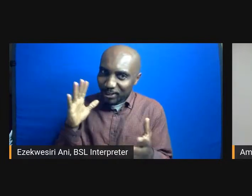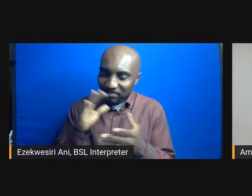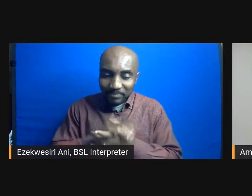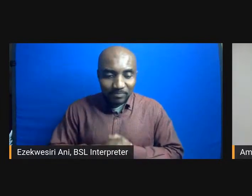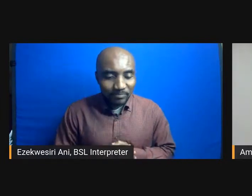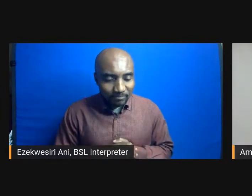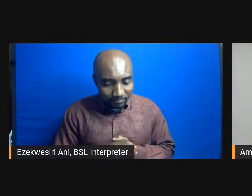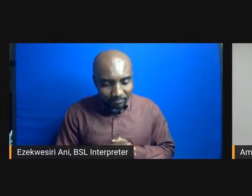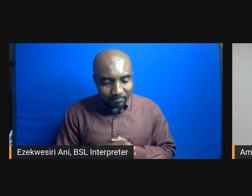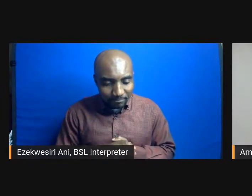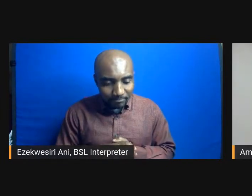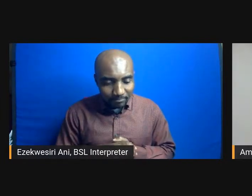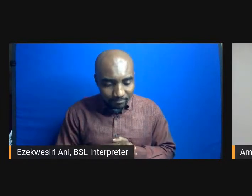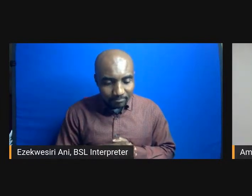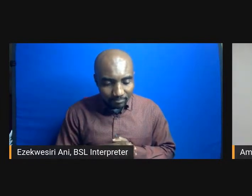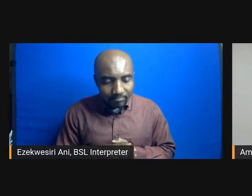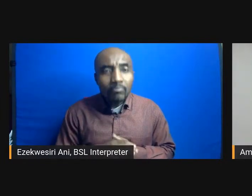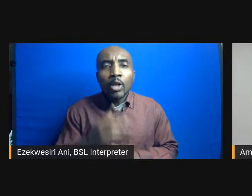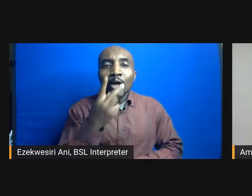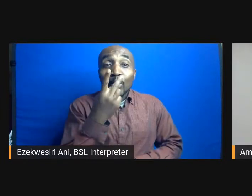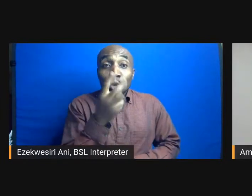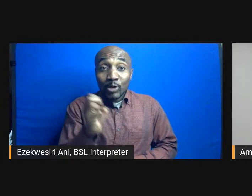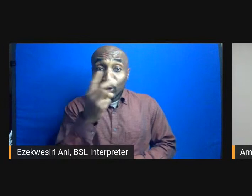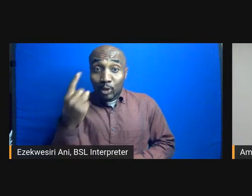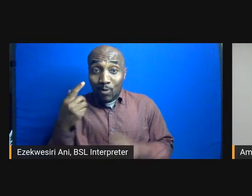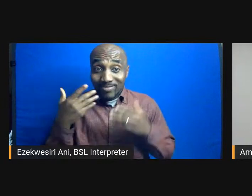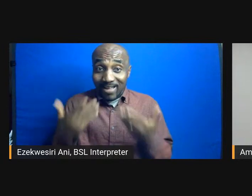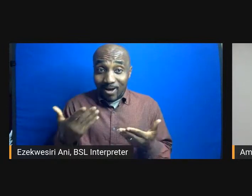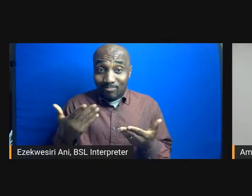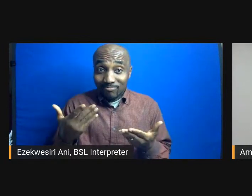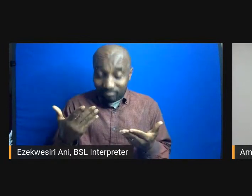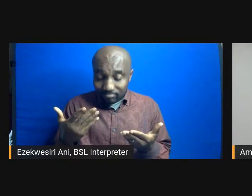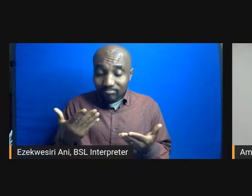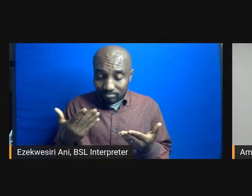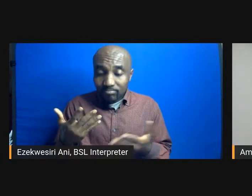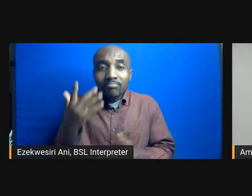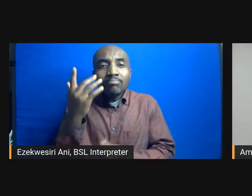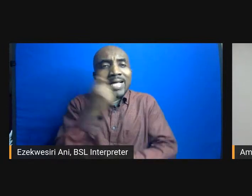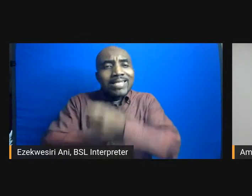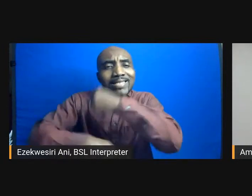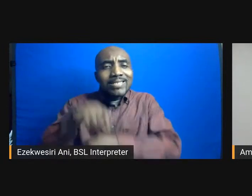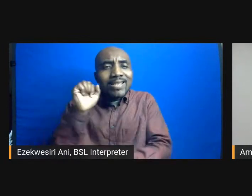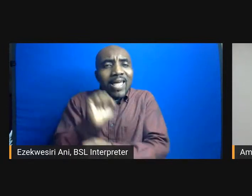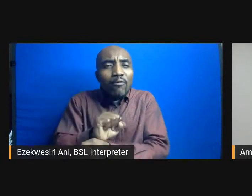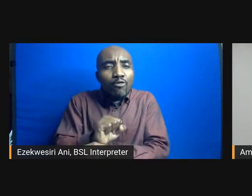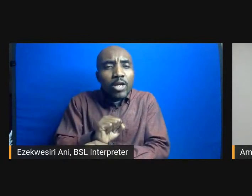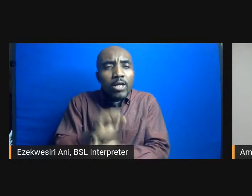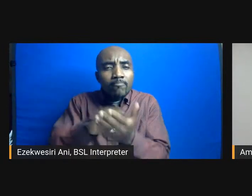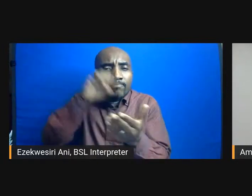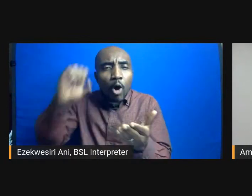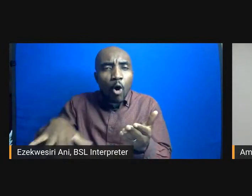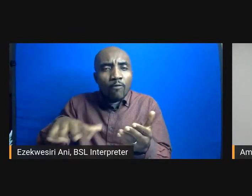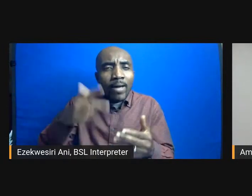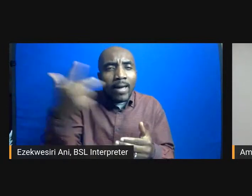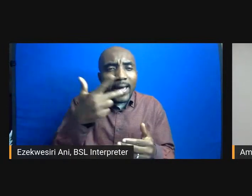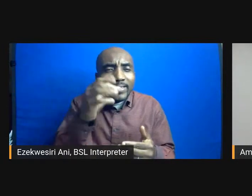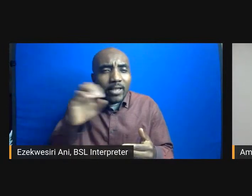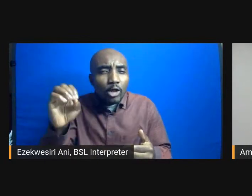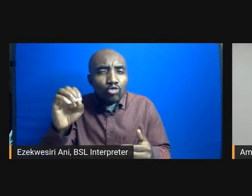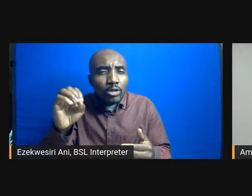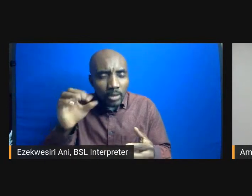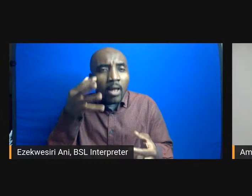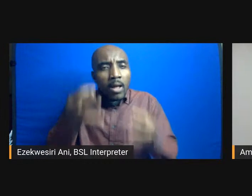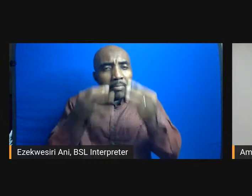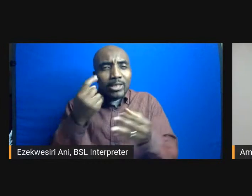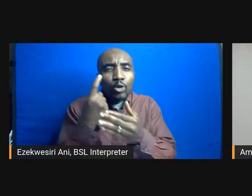And so it is 2021. Slavery was abolished in the 1800s, and political independence